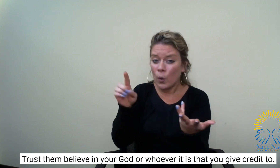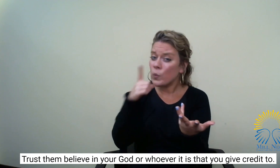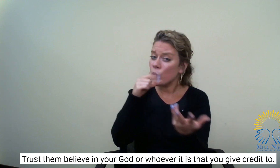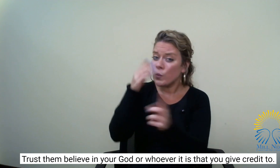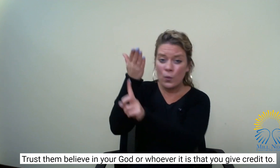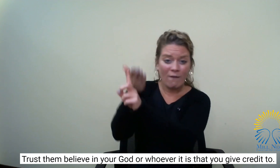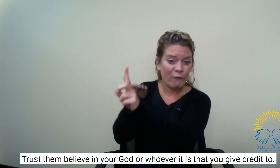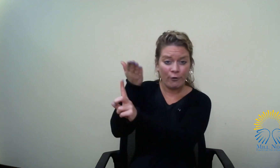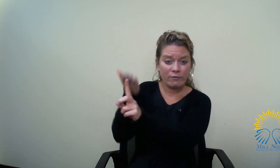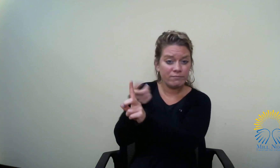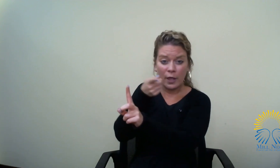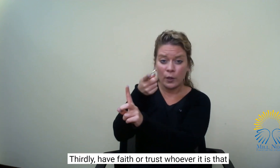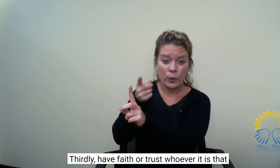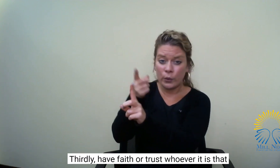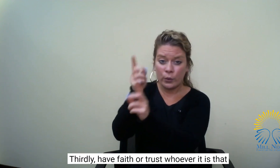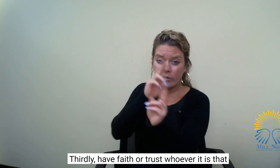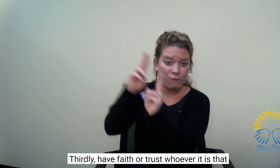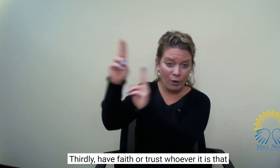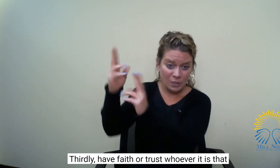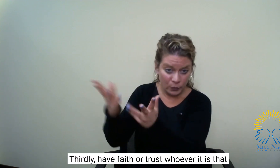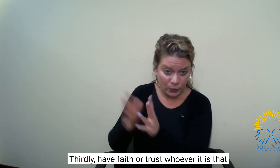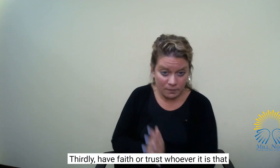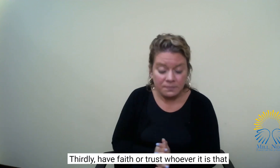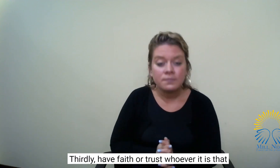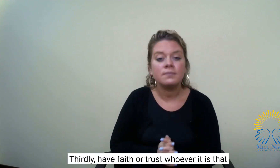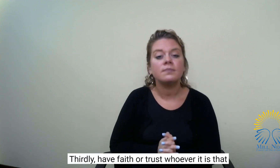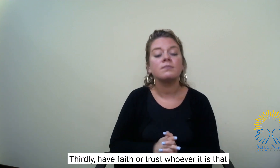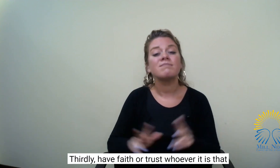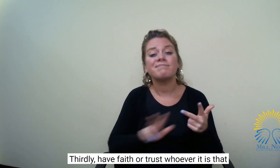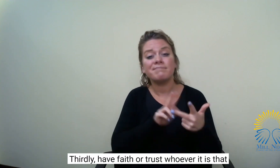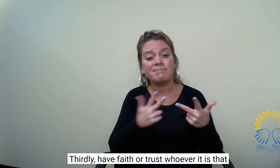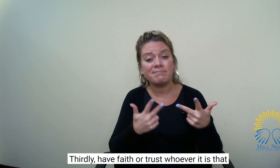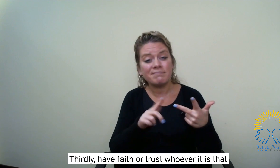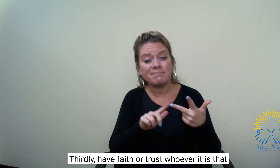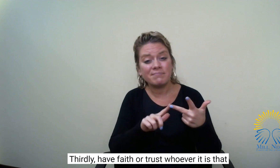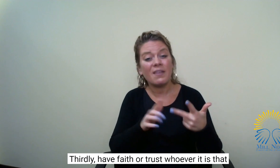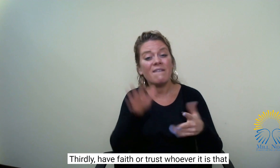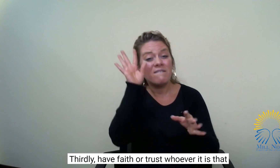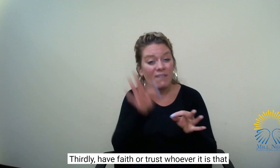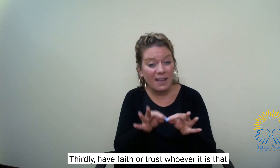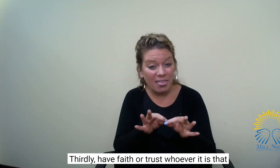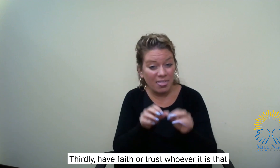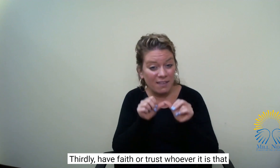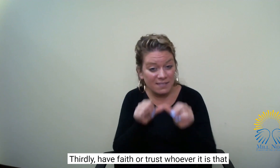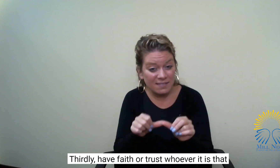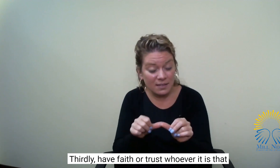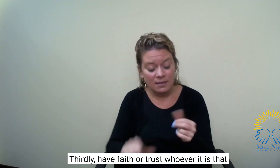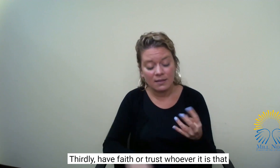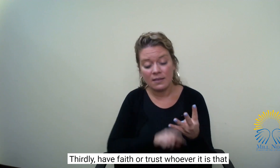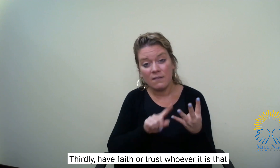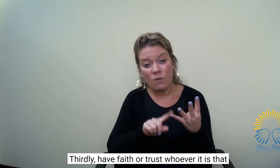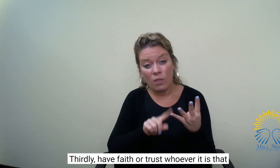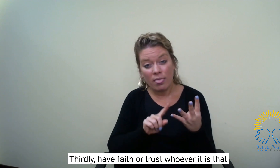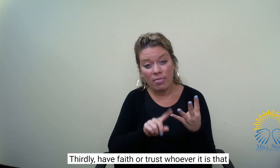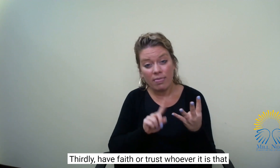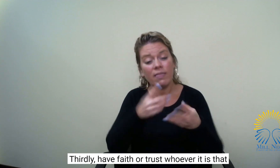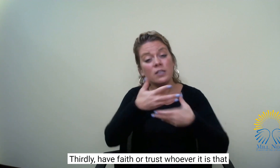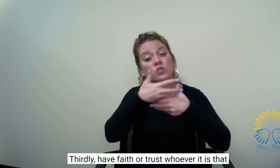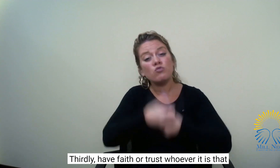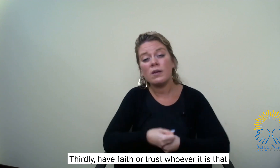to. Thirdly, have faith. Fourth, trust whoever it